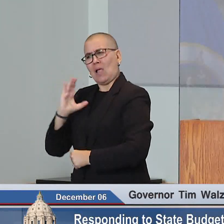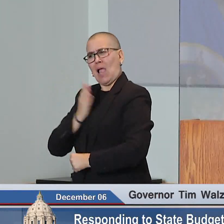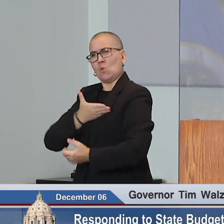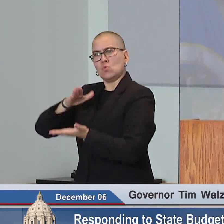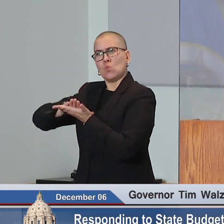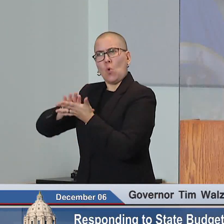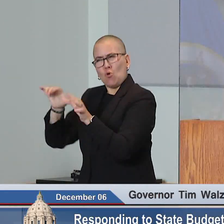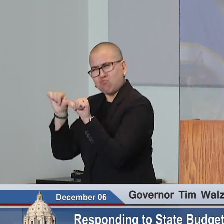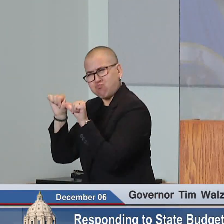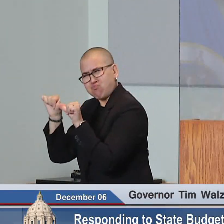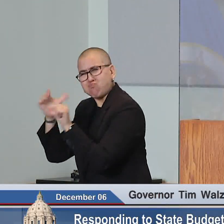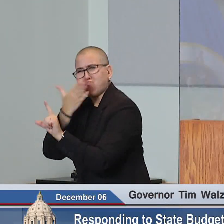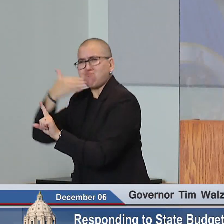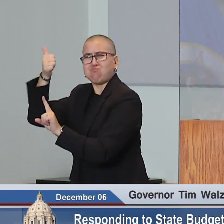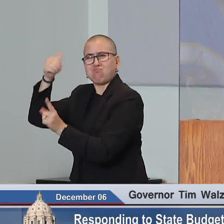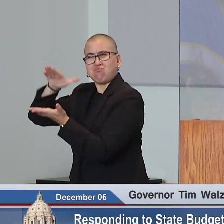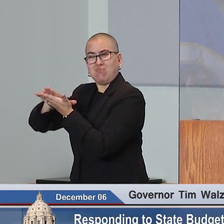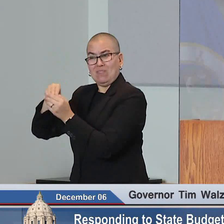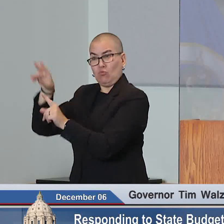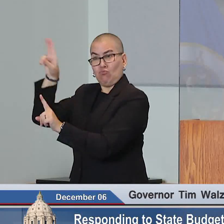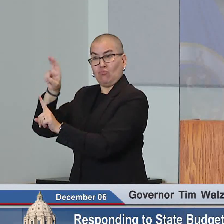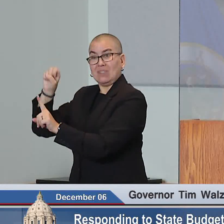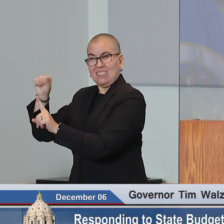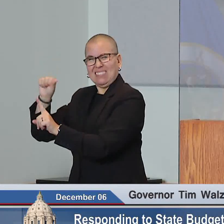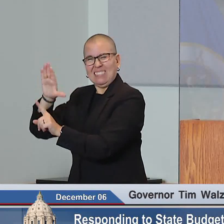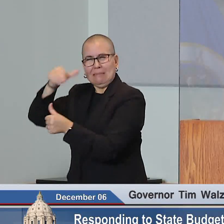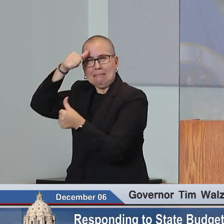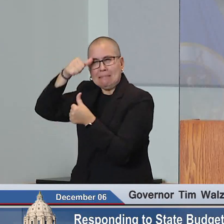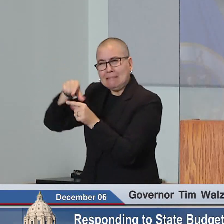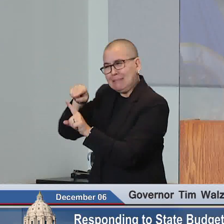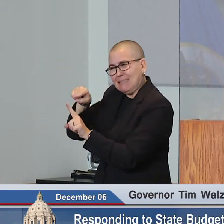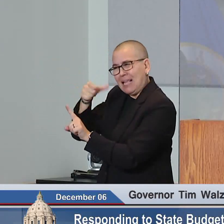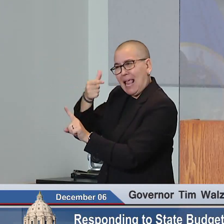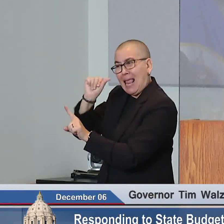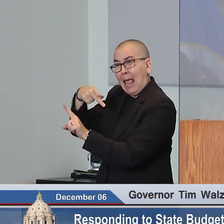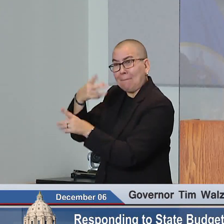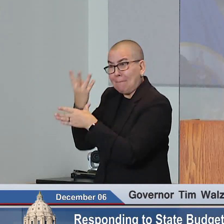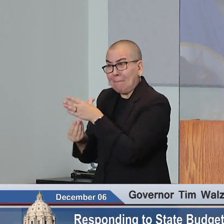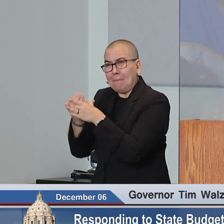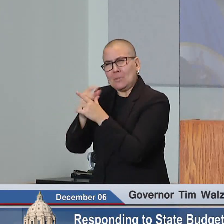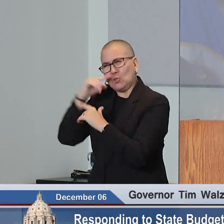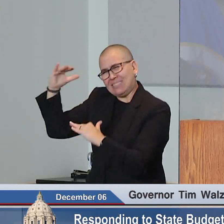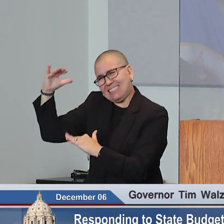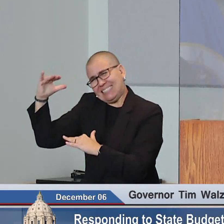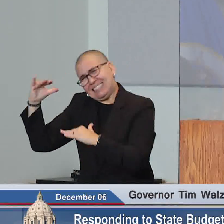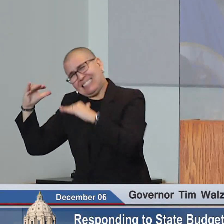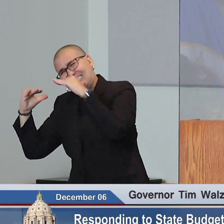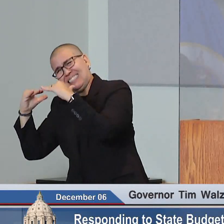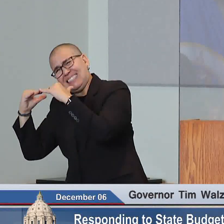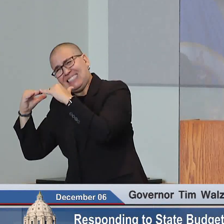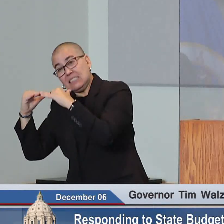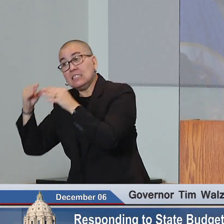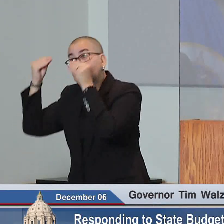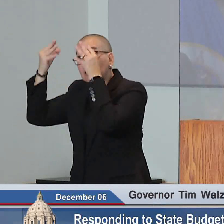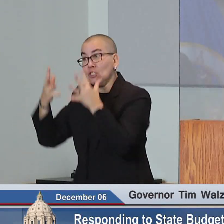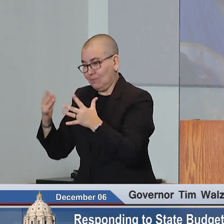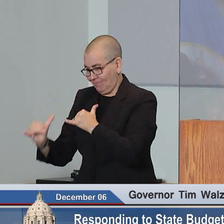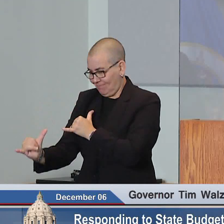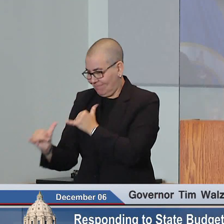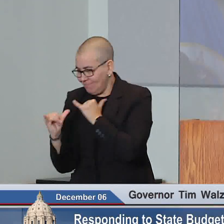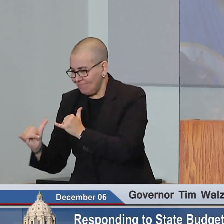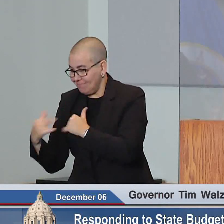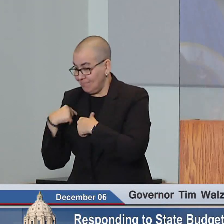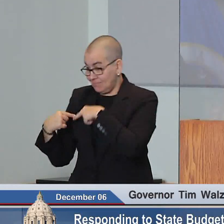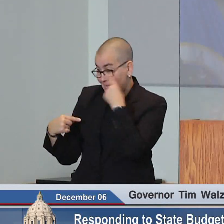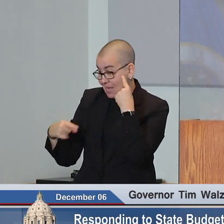thinking about how do we close those gaps with research that's out there, making sure we have teachers that look like the students in their classrooms. We have the opportunity to make